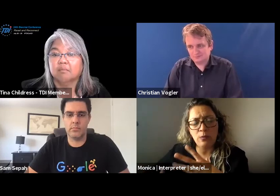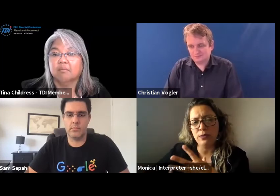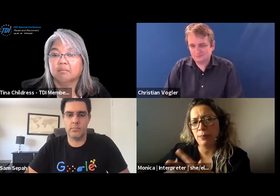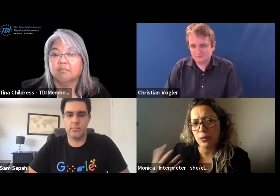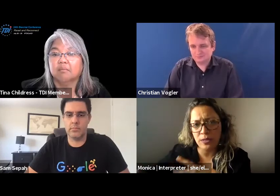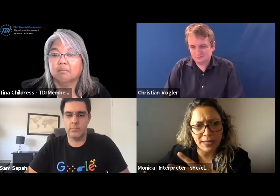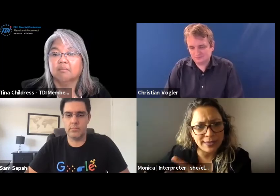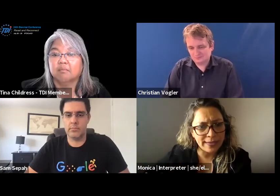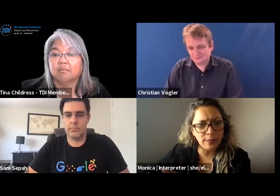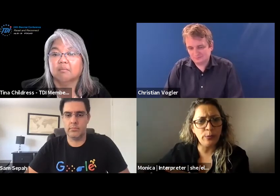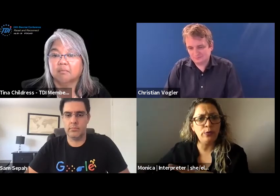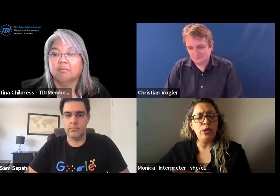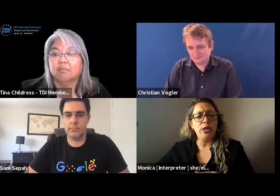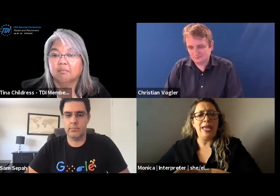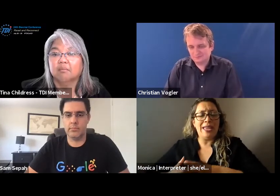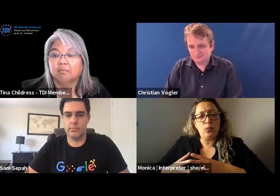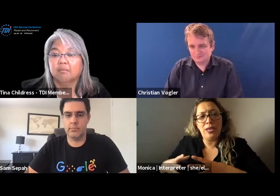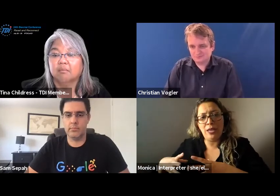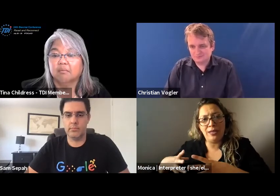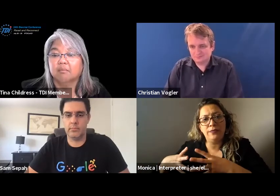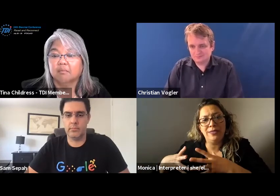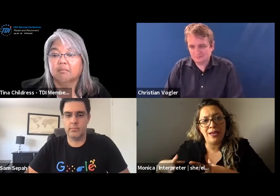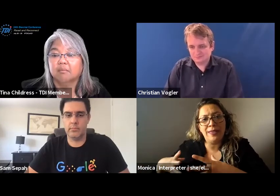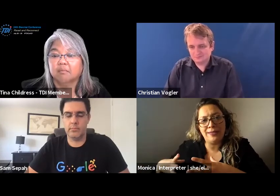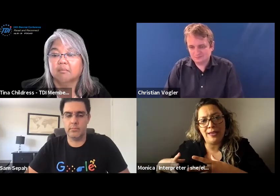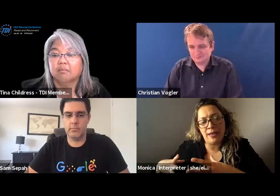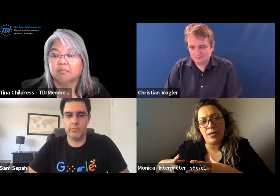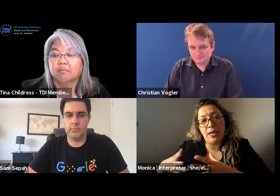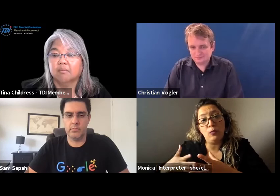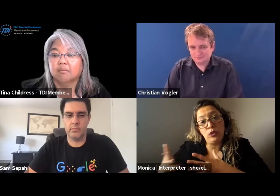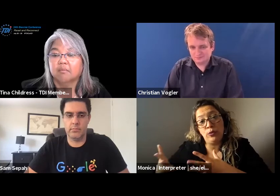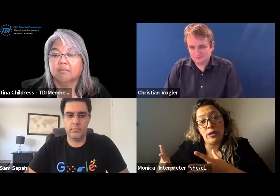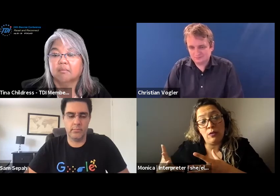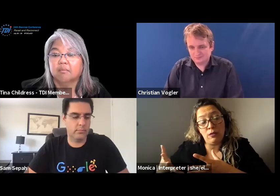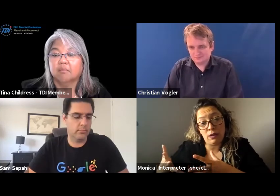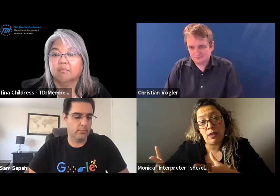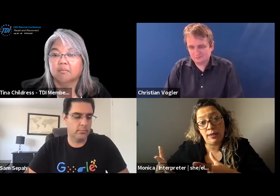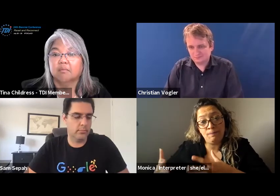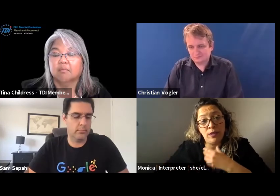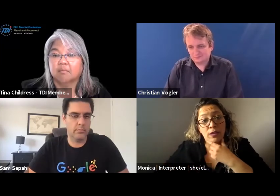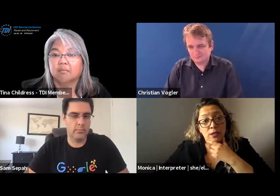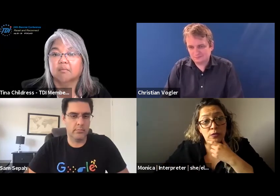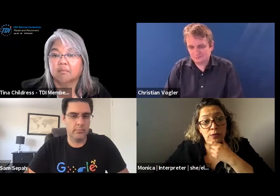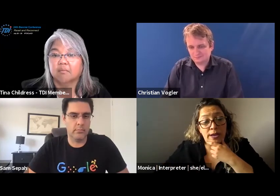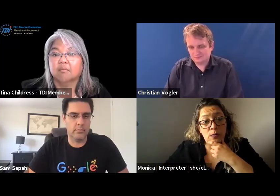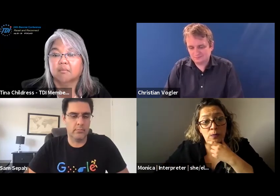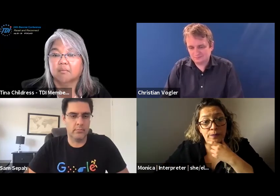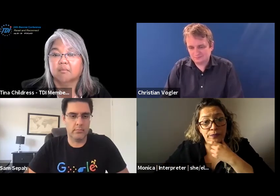how is the best way to be accessible. And we kind of design that dynamic, and we do that all online. So now,